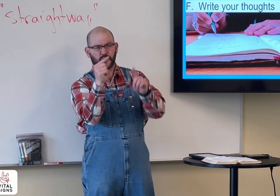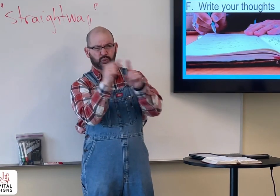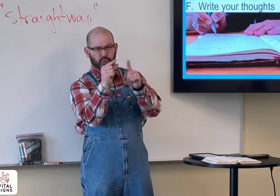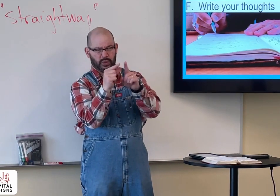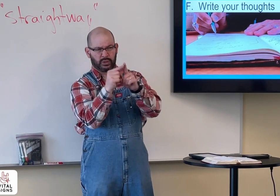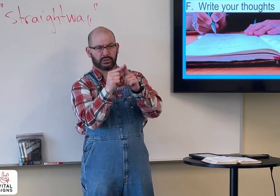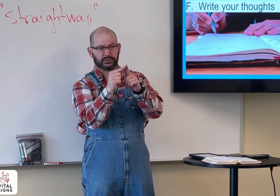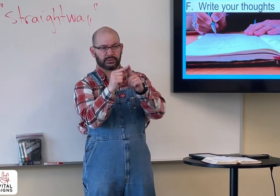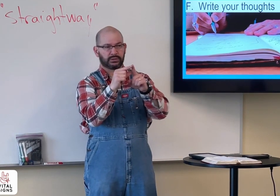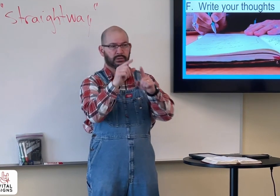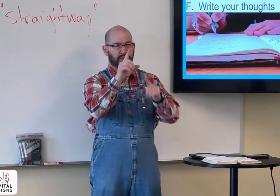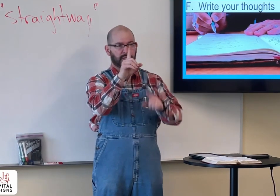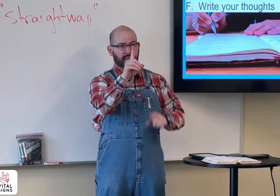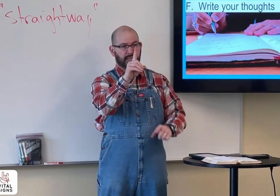Yeah. Yeah, it's two words.